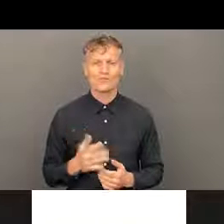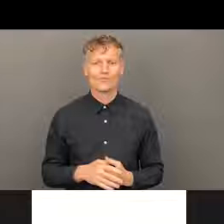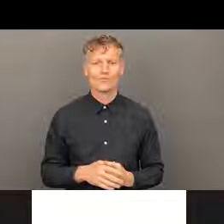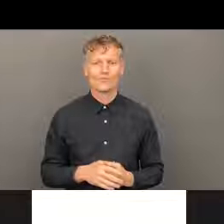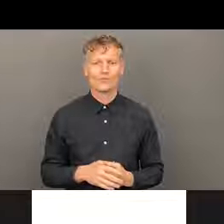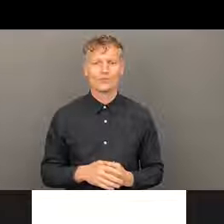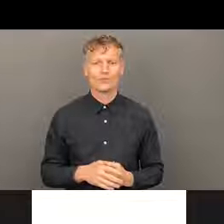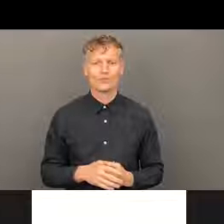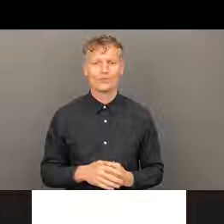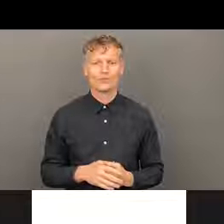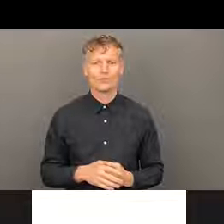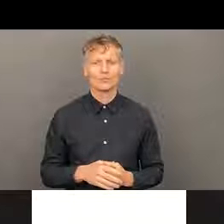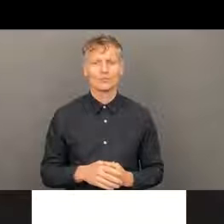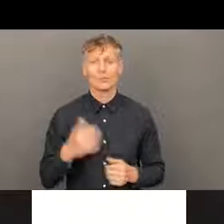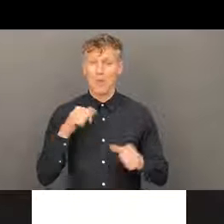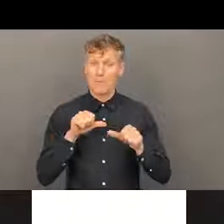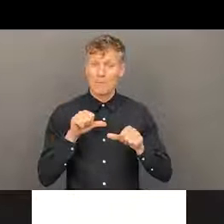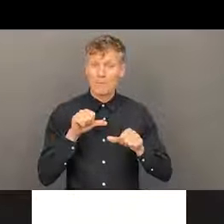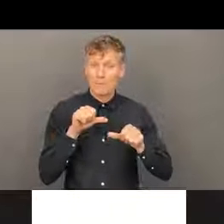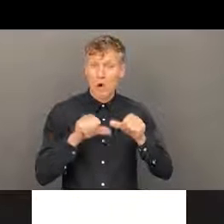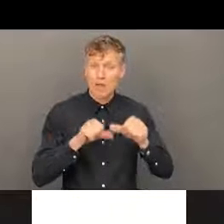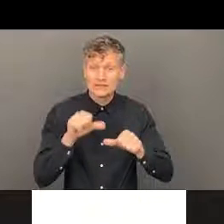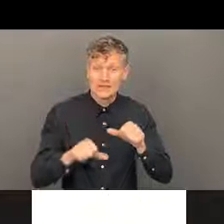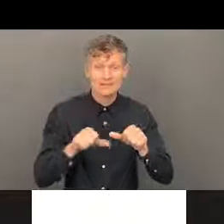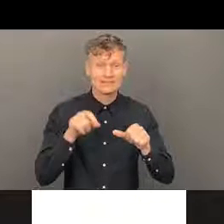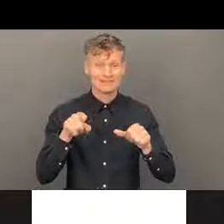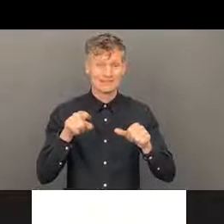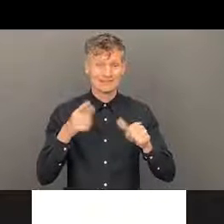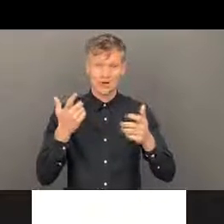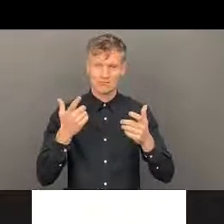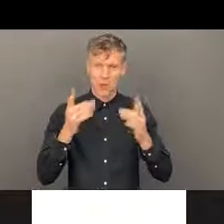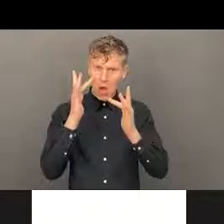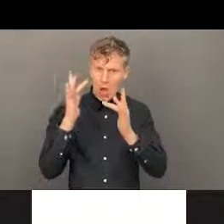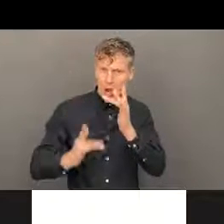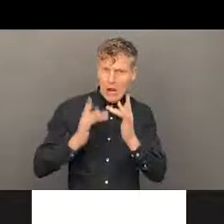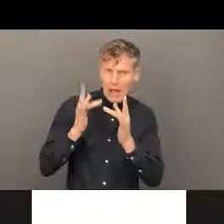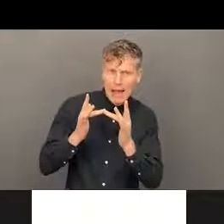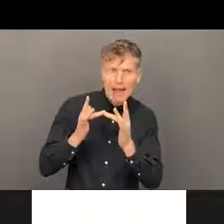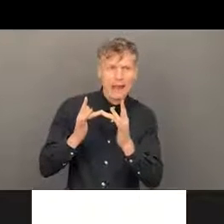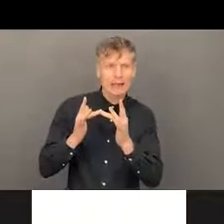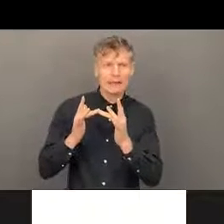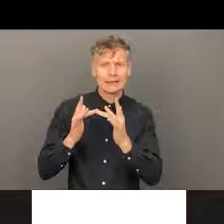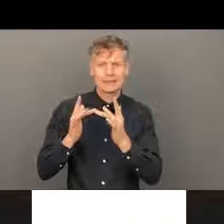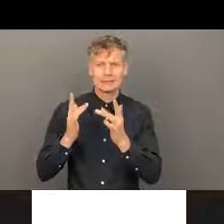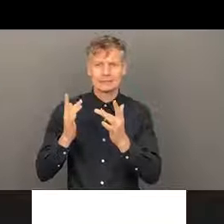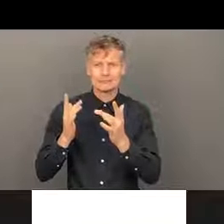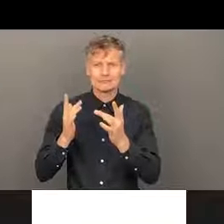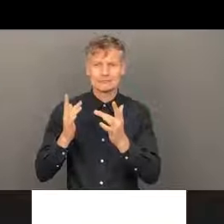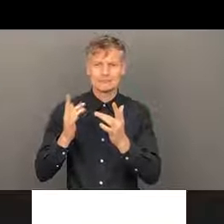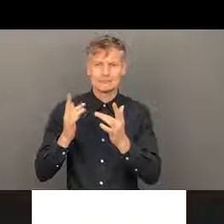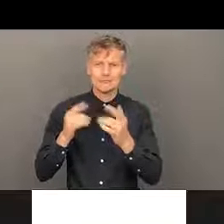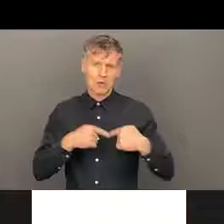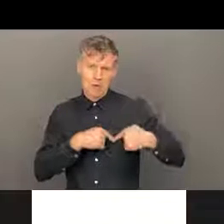The process of volunteering online was another interesting transition because I've